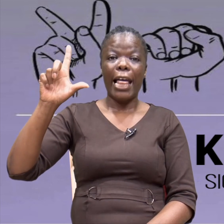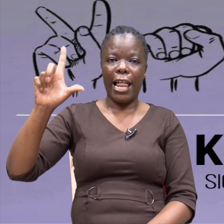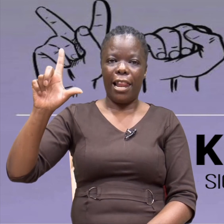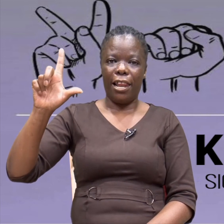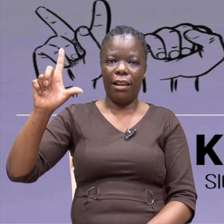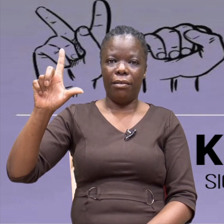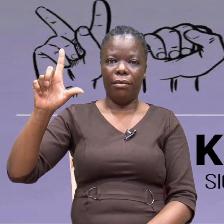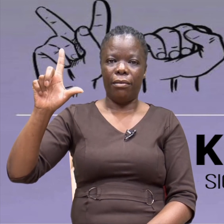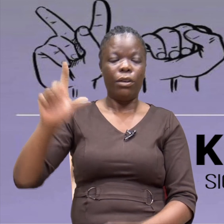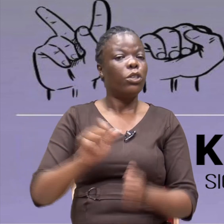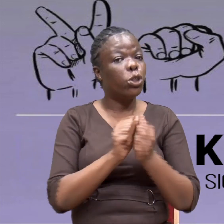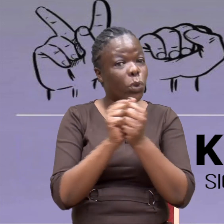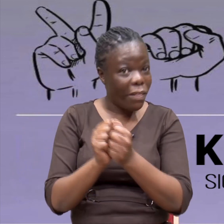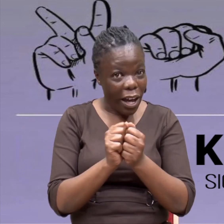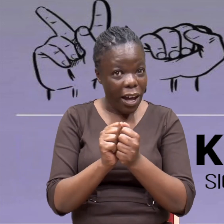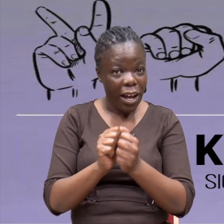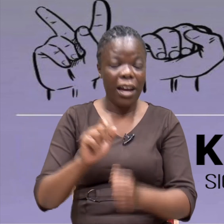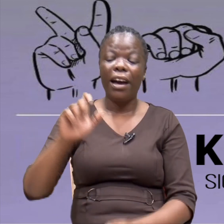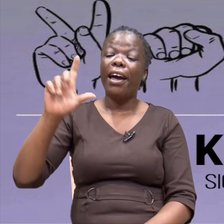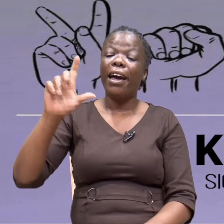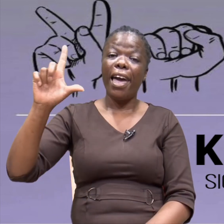L. Together, L.